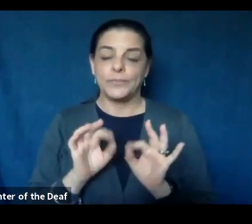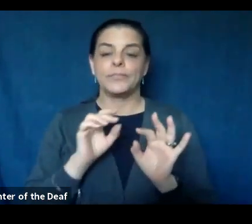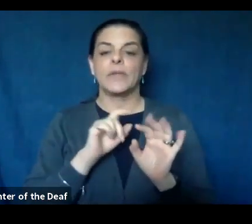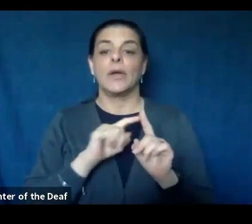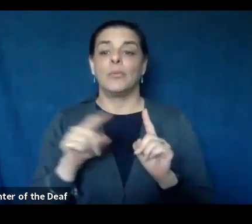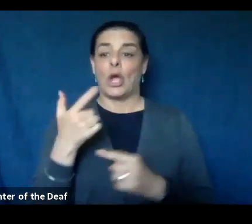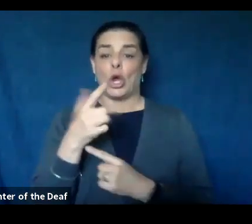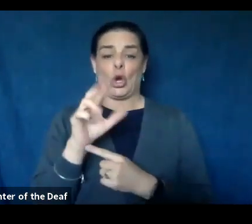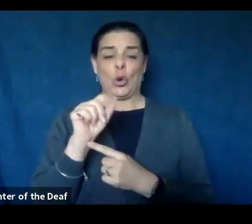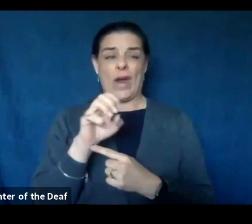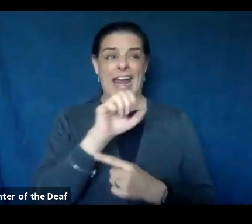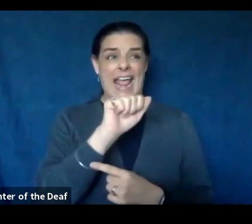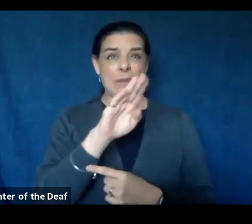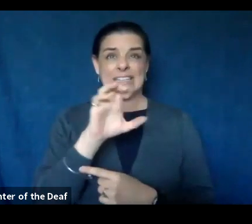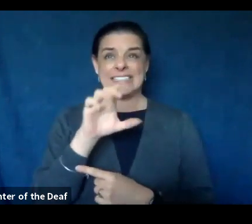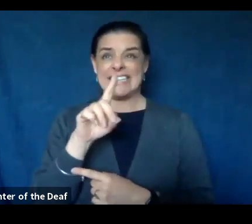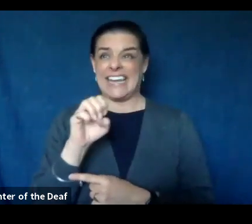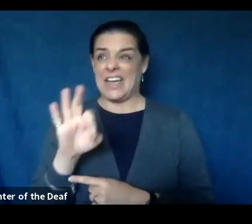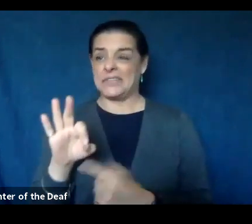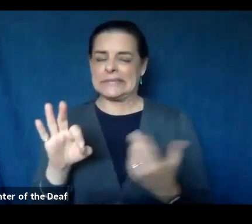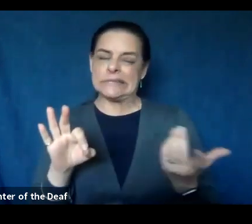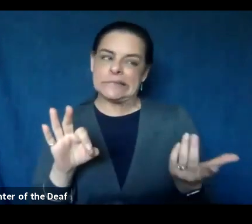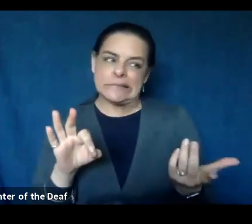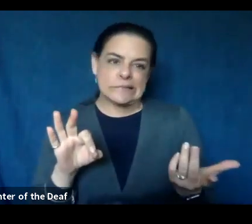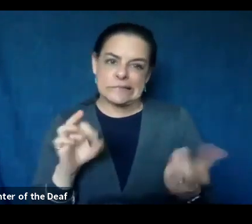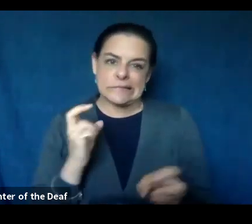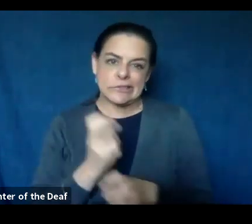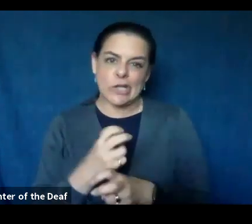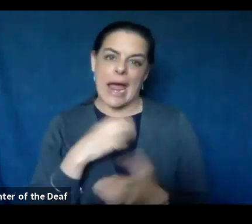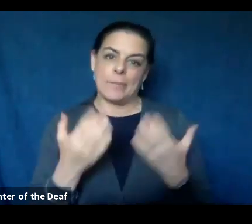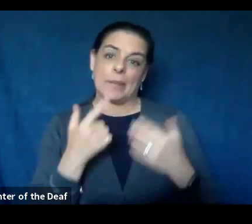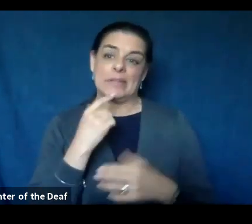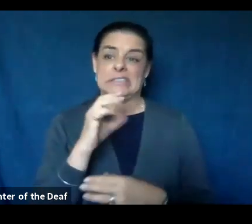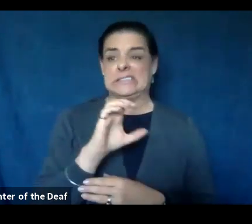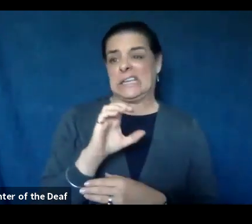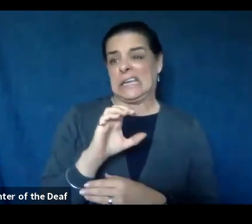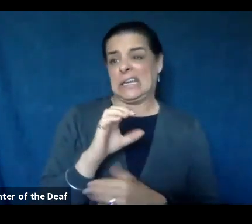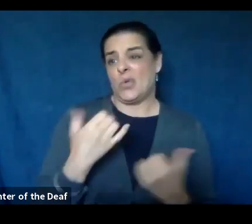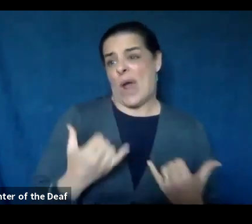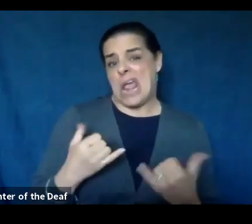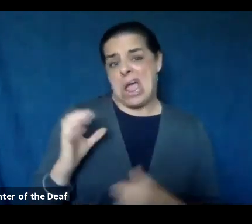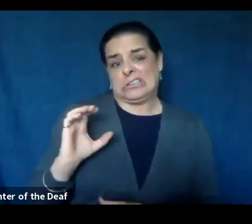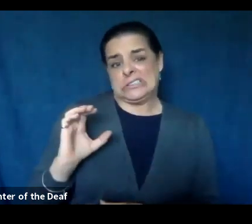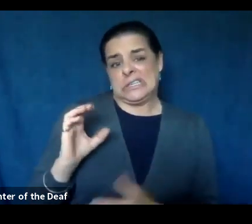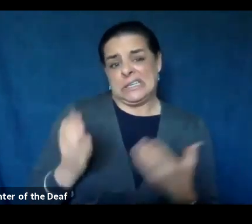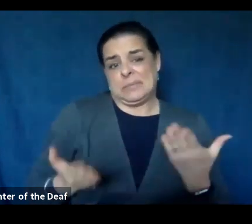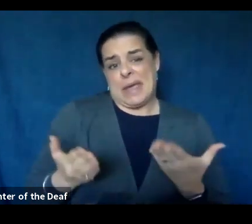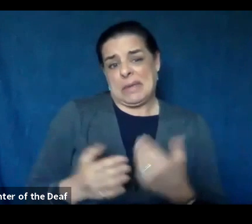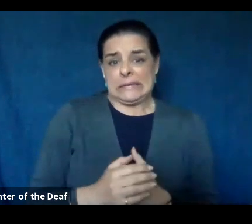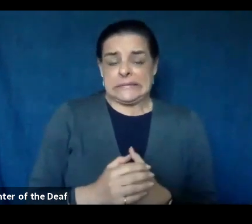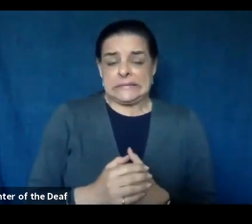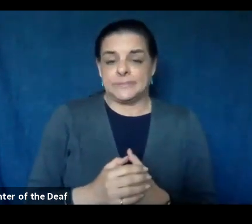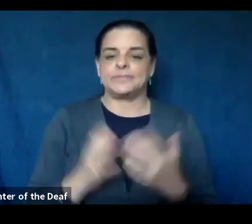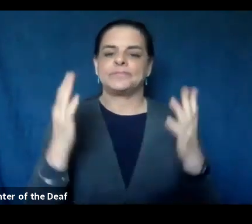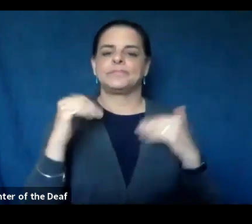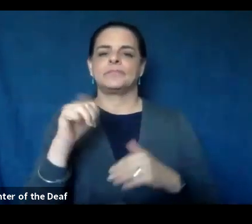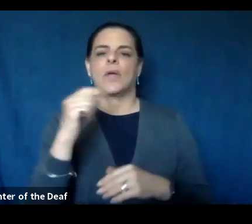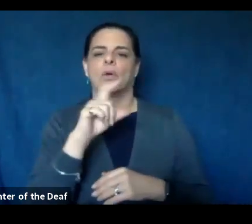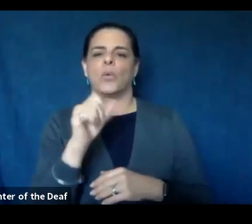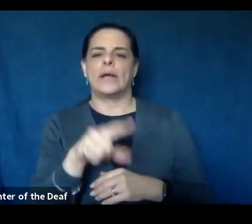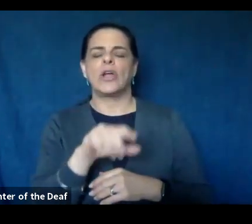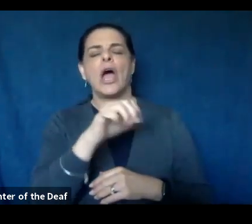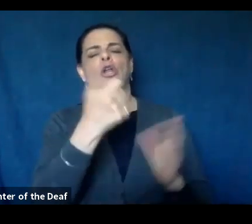grade, that's a really hard one. I'm going to go probably maybe a C right now. Another question they have is